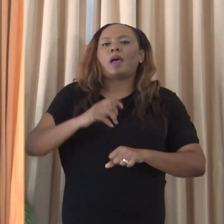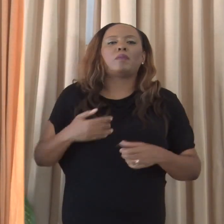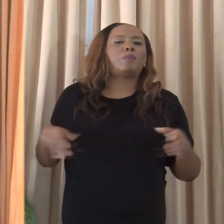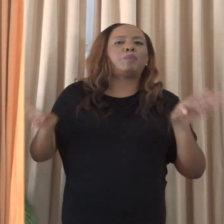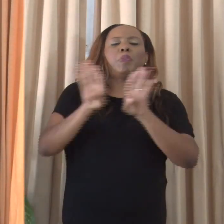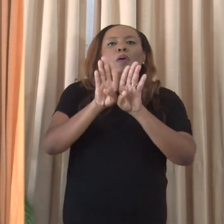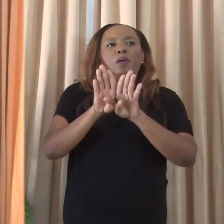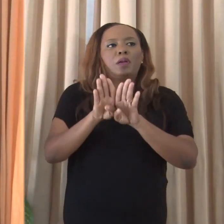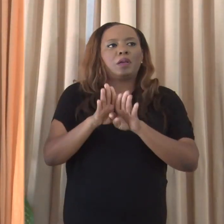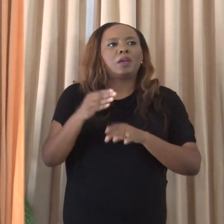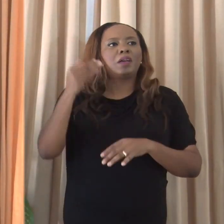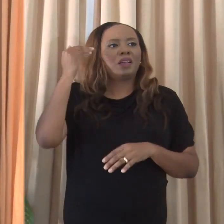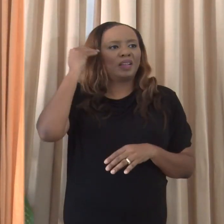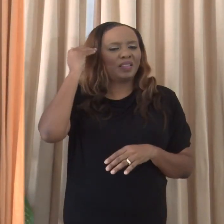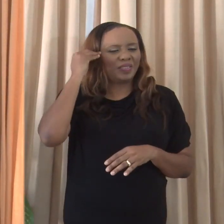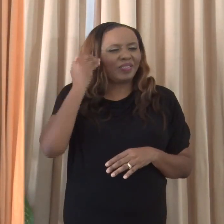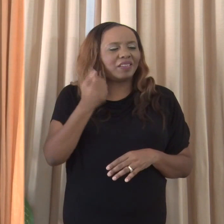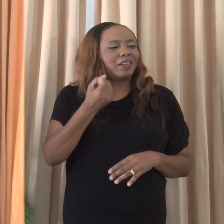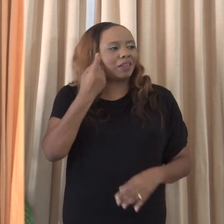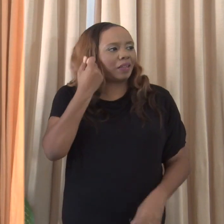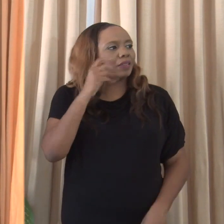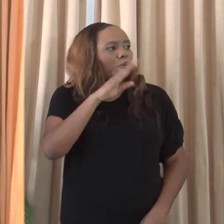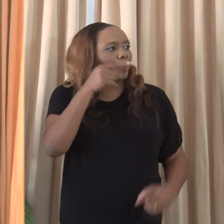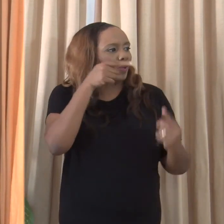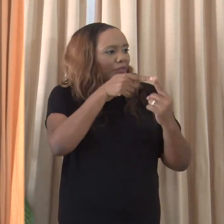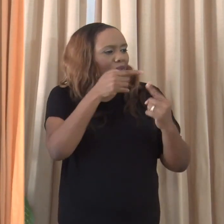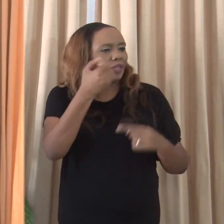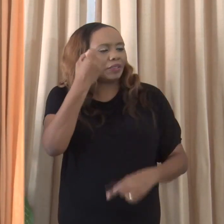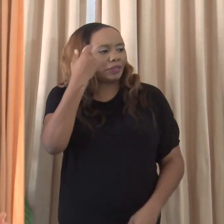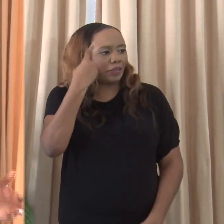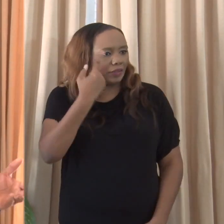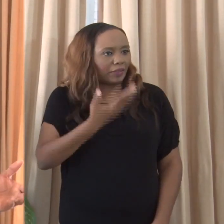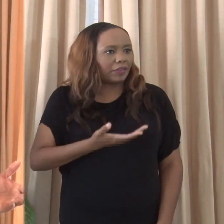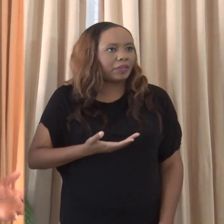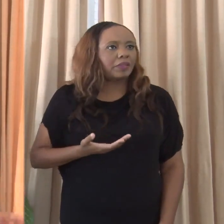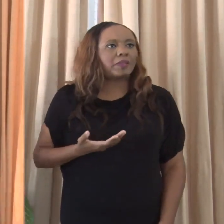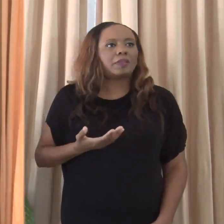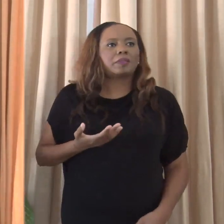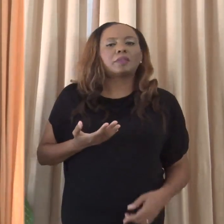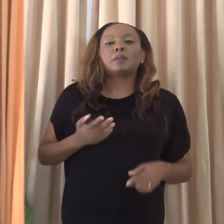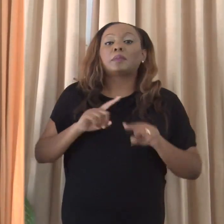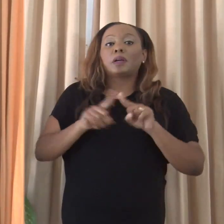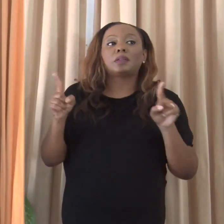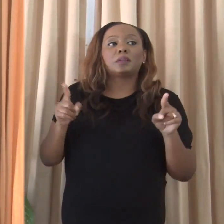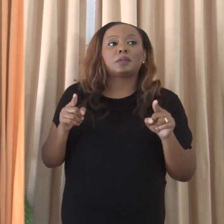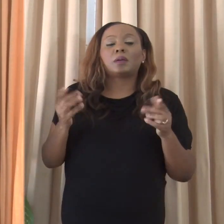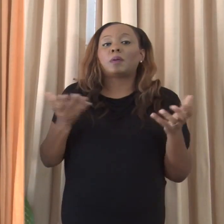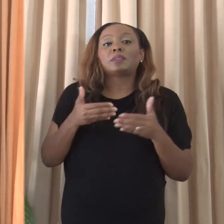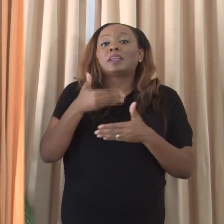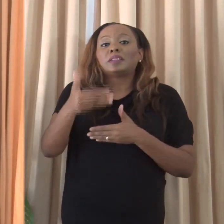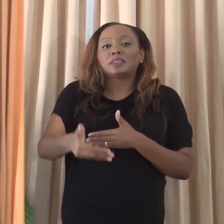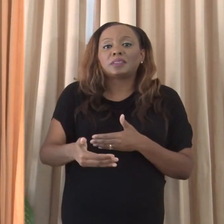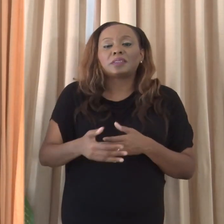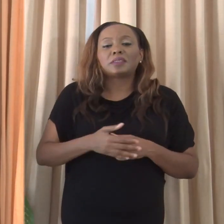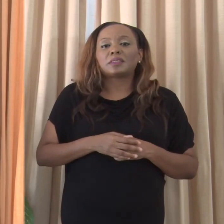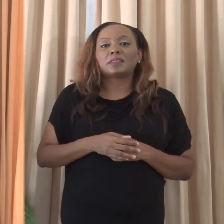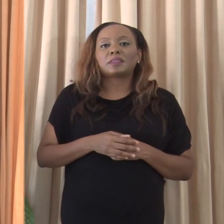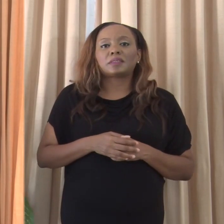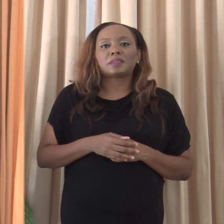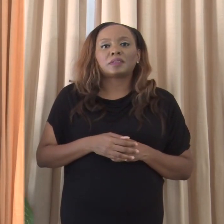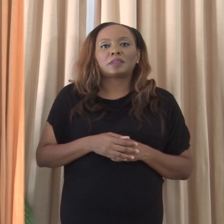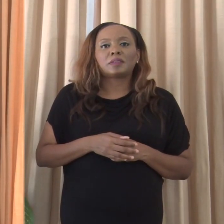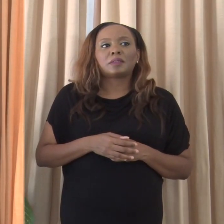issue, while I understand fully the point you're making, the next issue that we have to balance is how then do we deal with